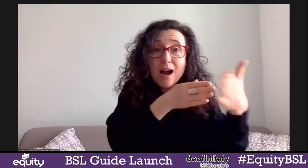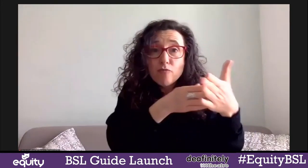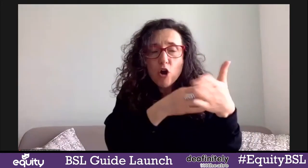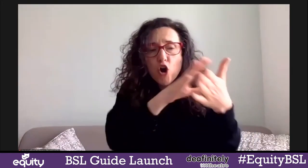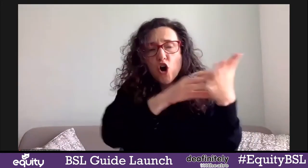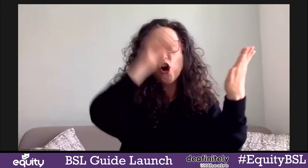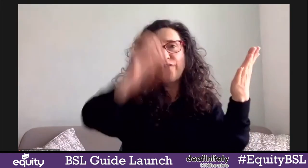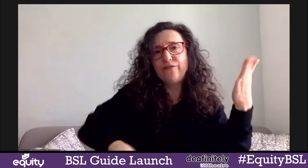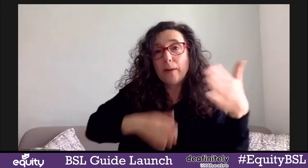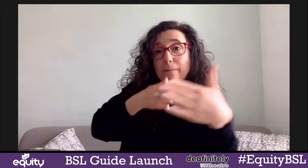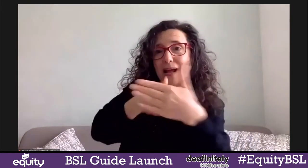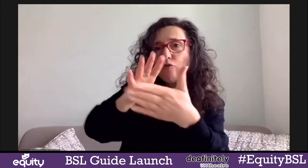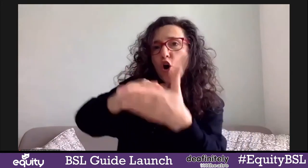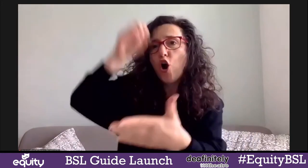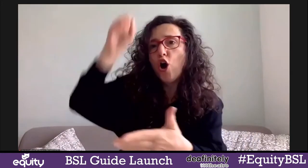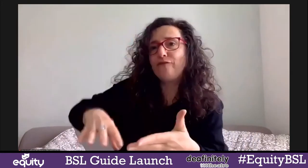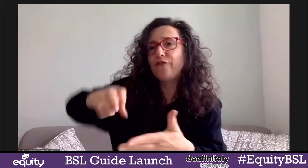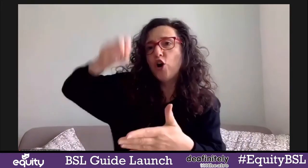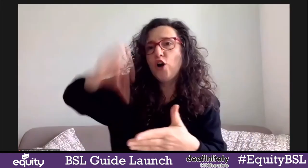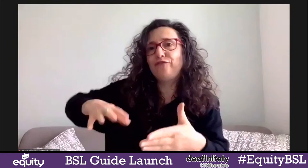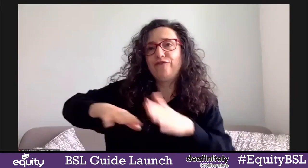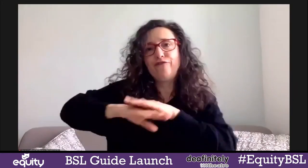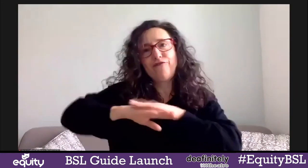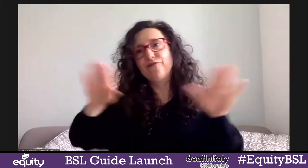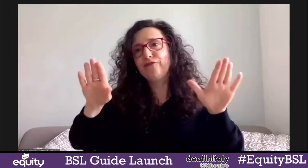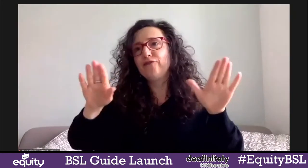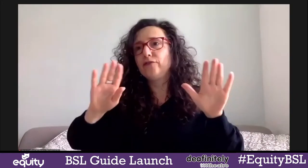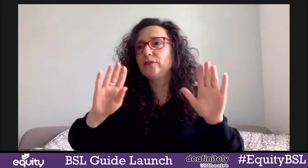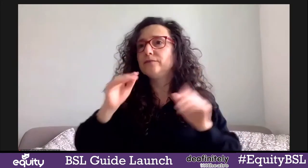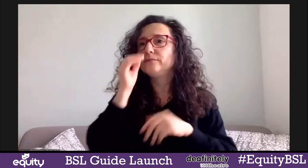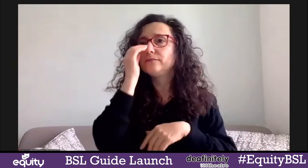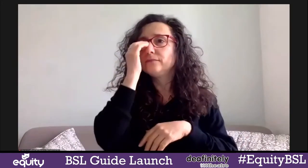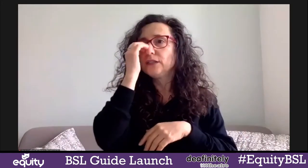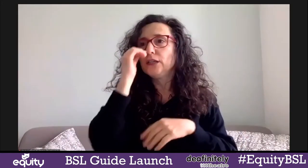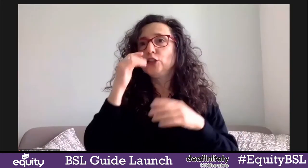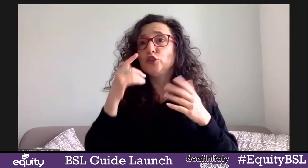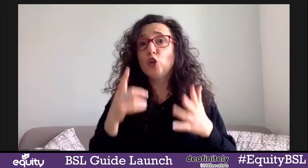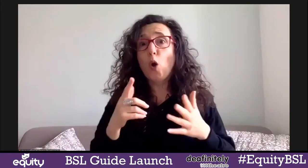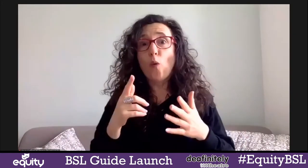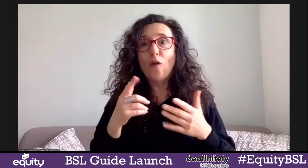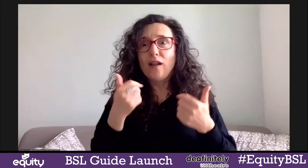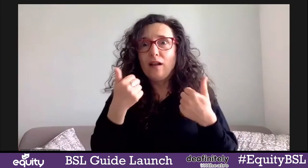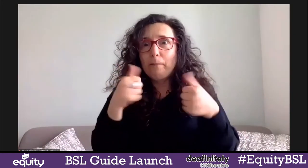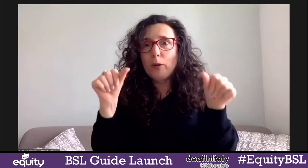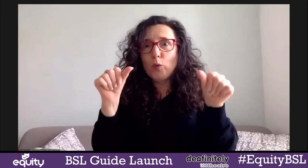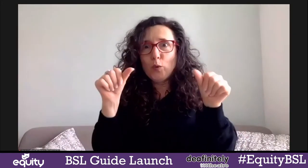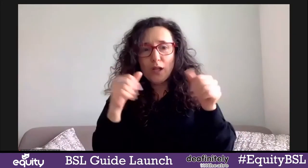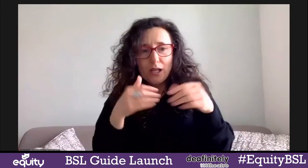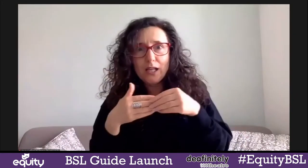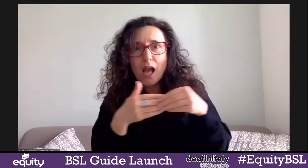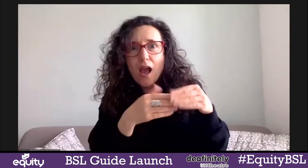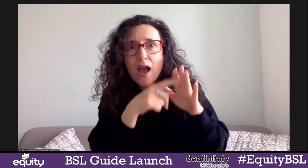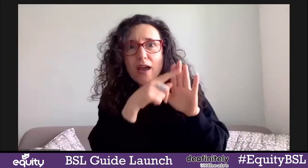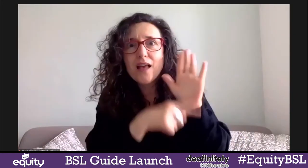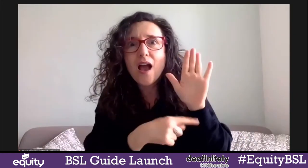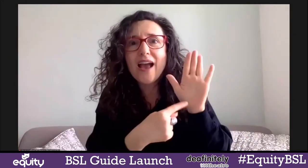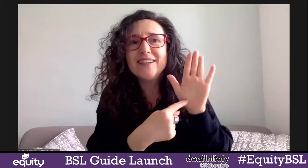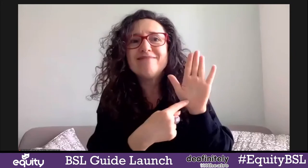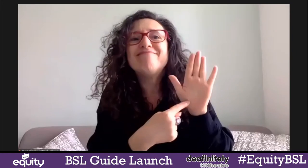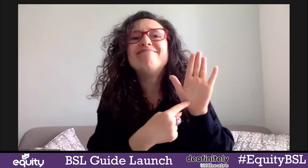still there now. And it's time to make these changes. We really do need to make these changes. I've seen it happen over and over again.